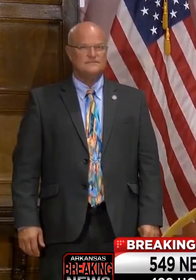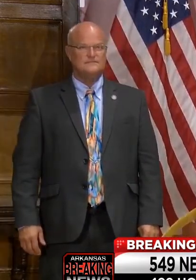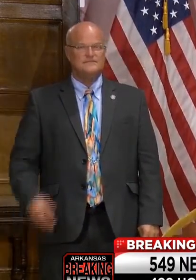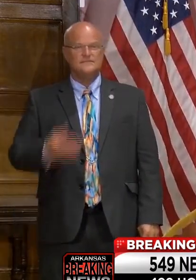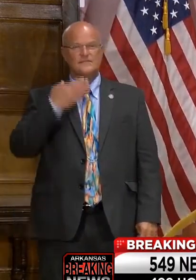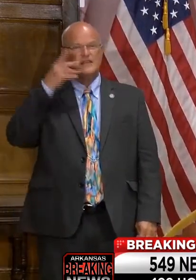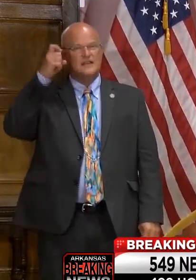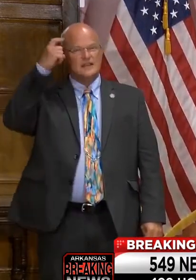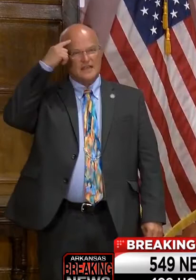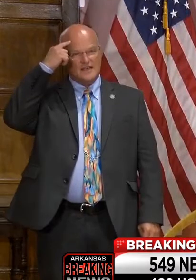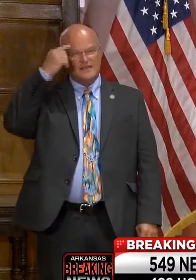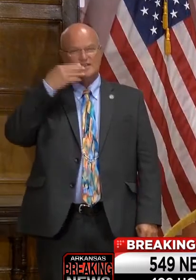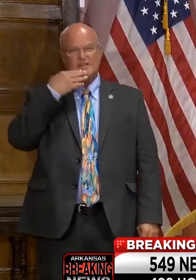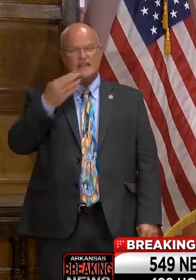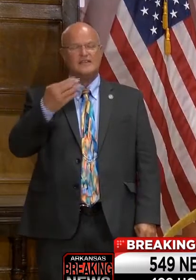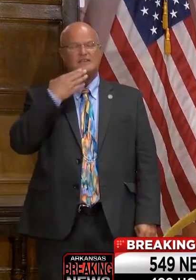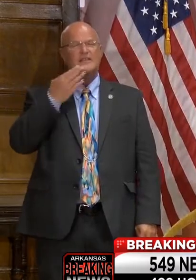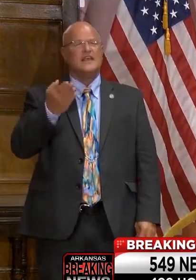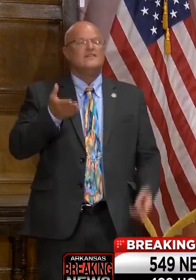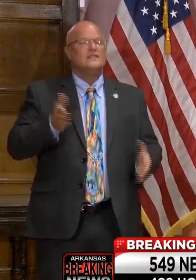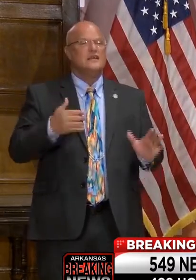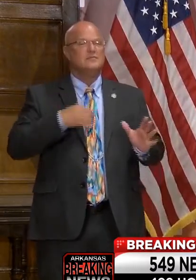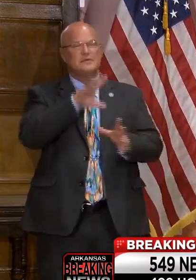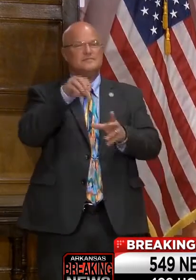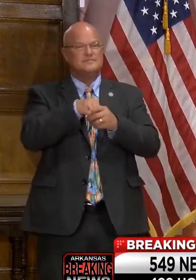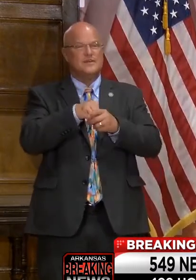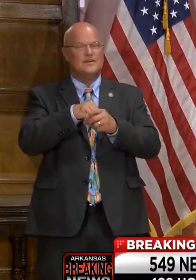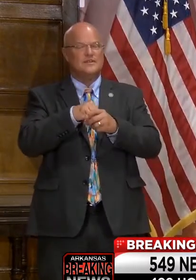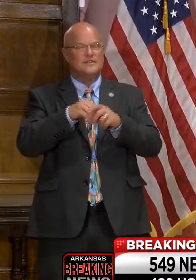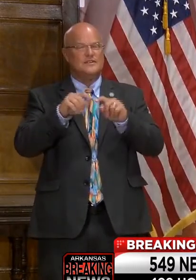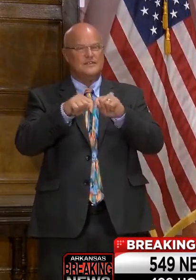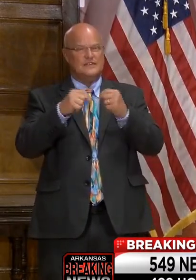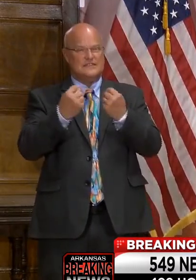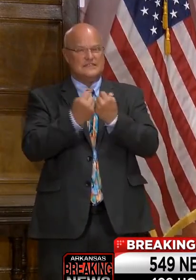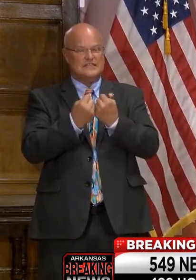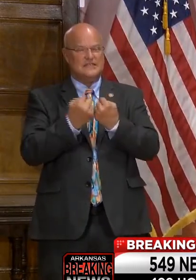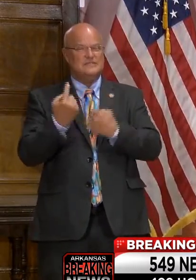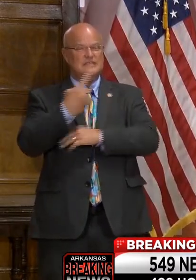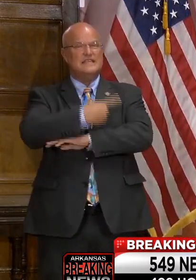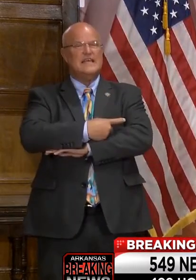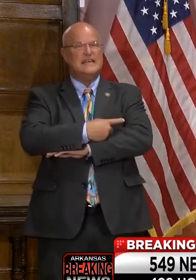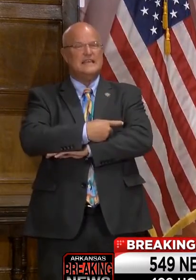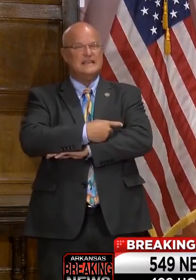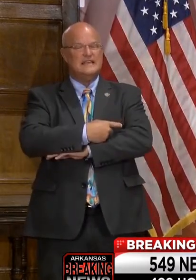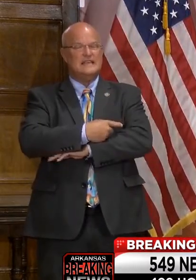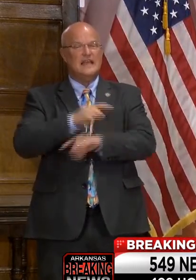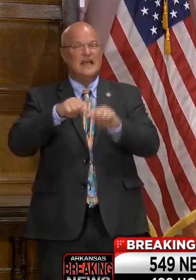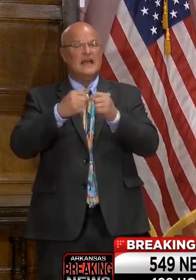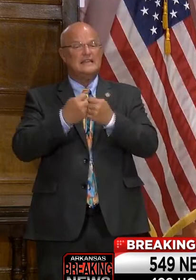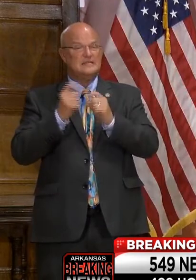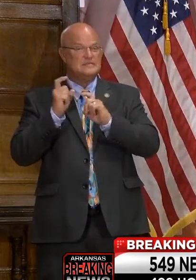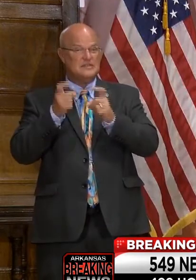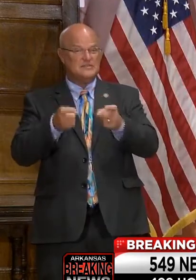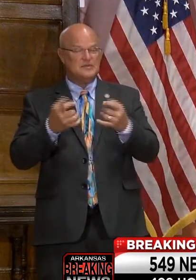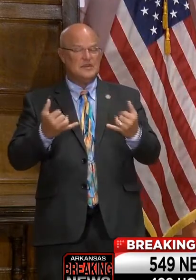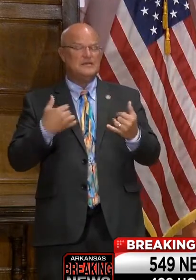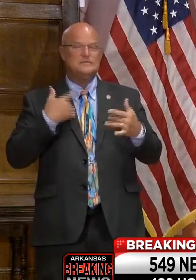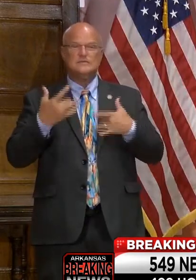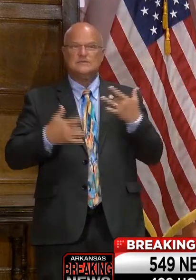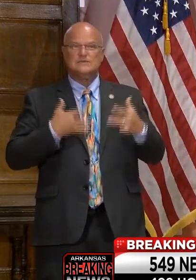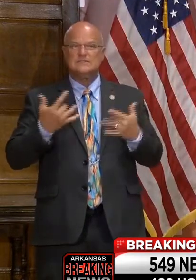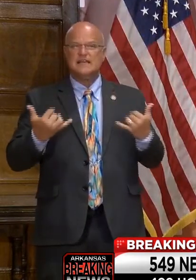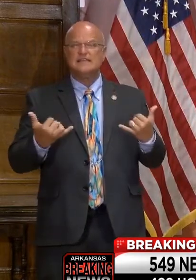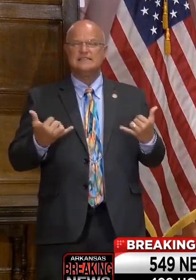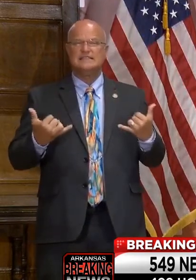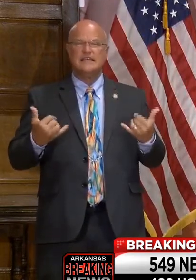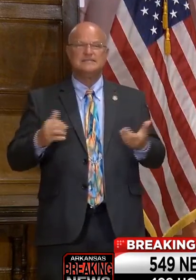Governor, Secretary Romero, and Keith, thank you for letting me be part of your activities today and our team be contributing. We're excited today